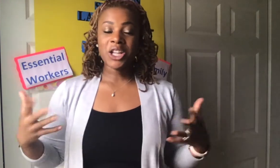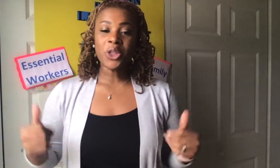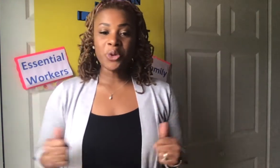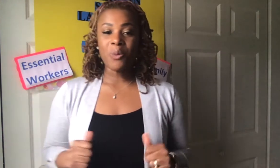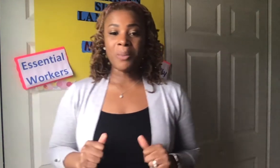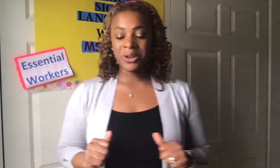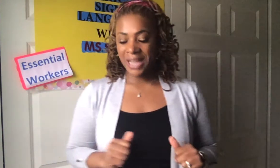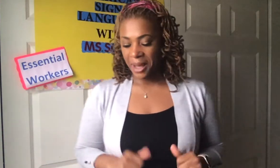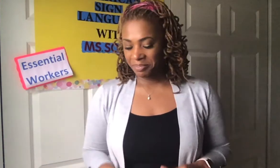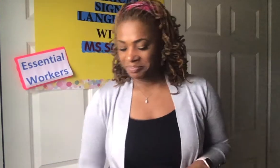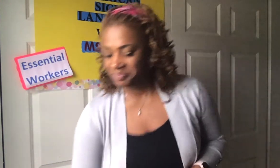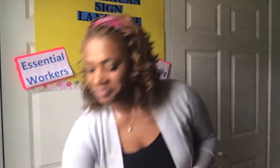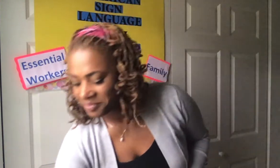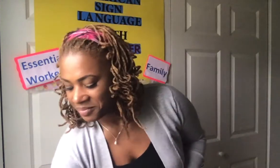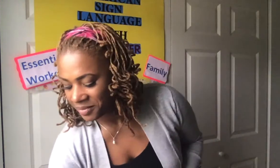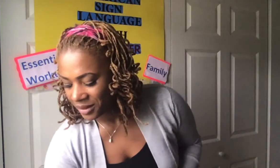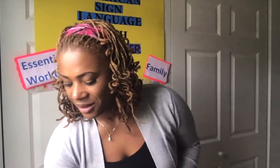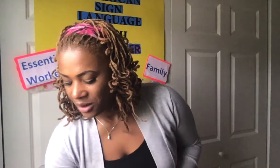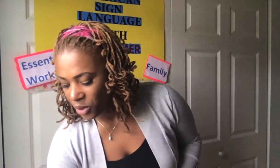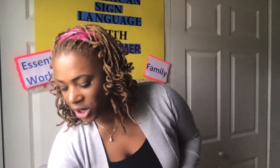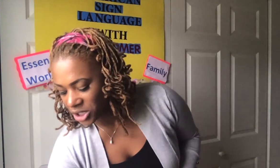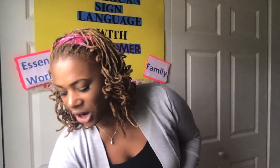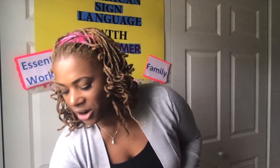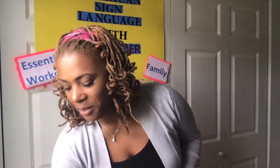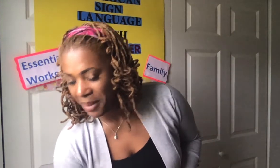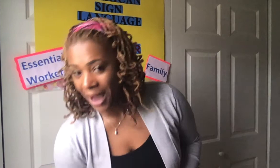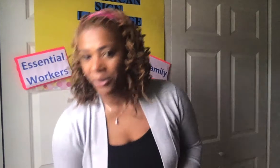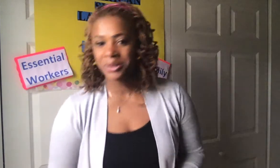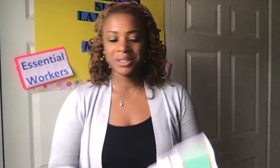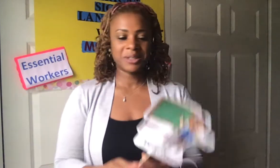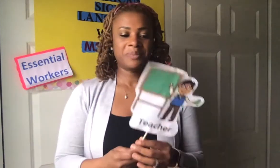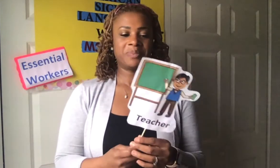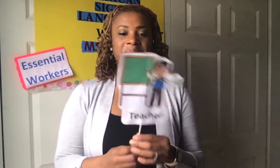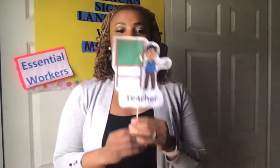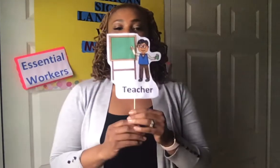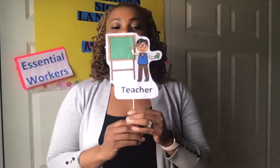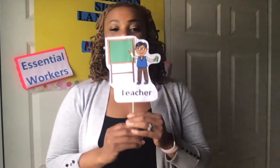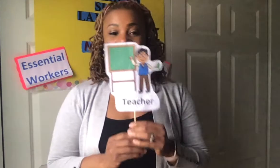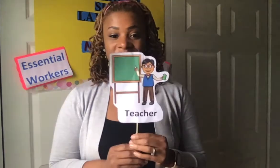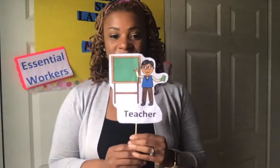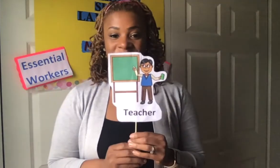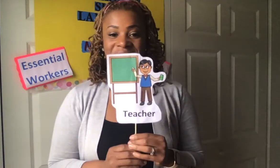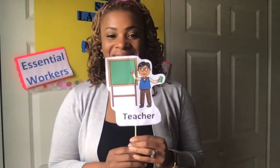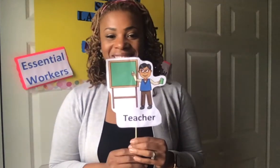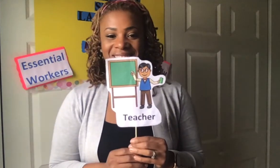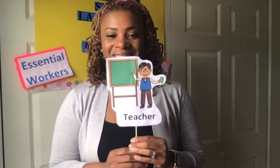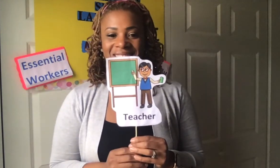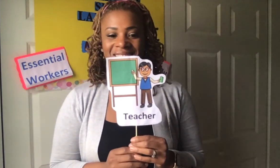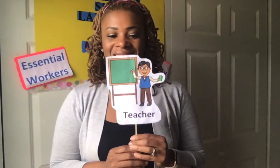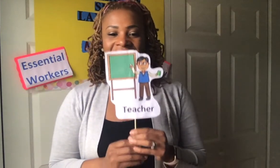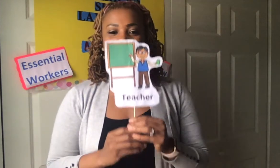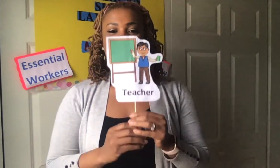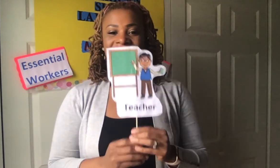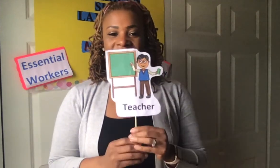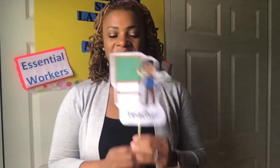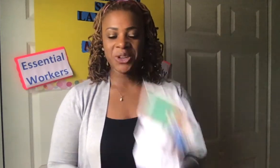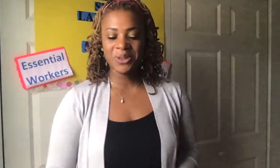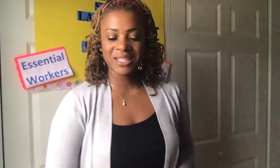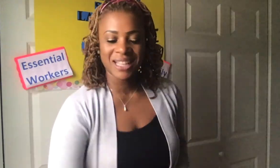through them one more time. We're going to start backwards with teacher. Teacher uses, again,